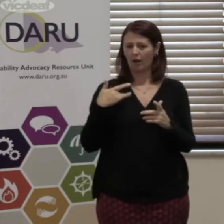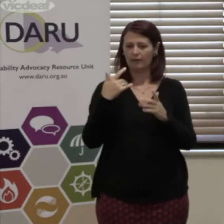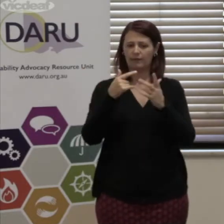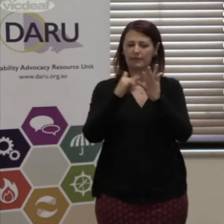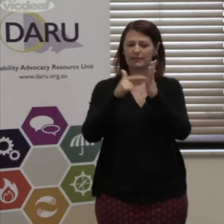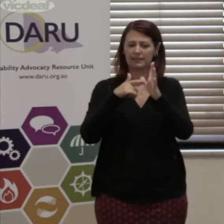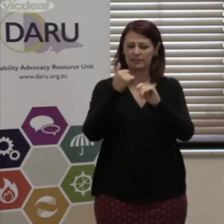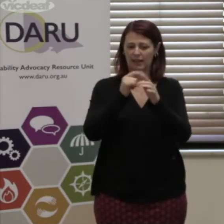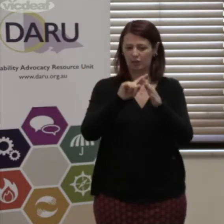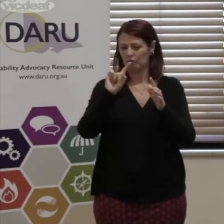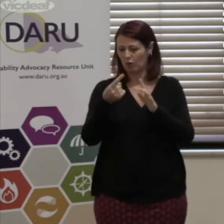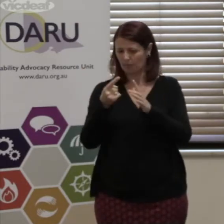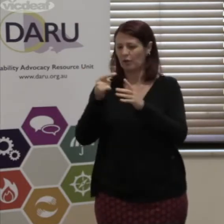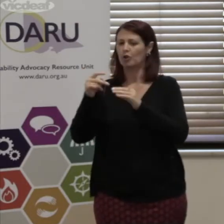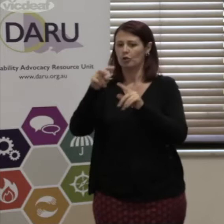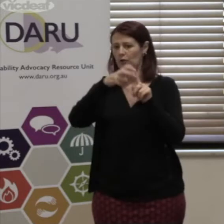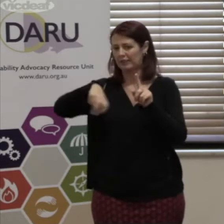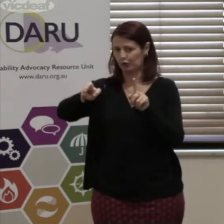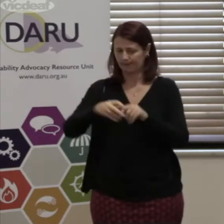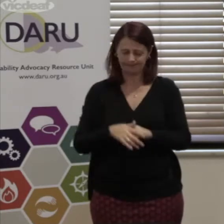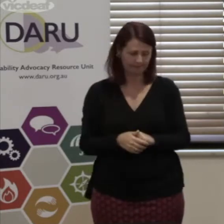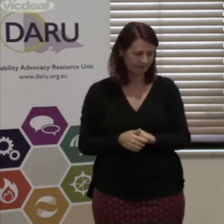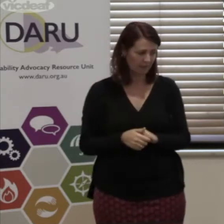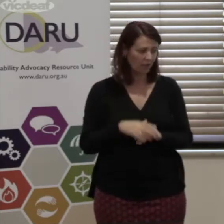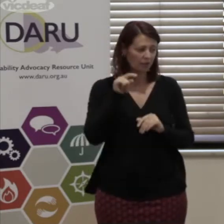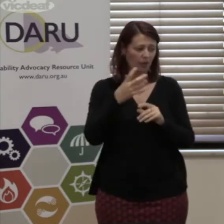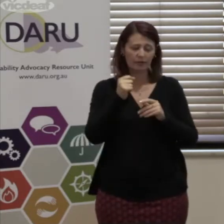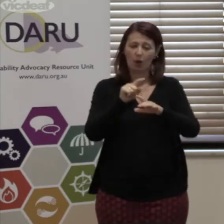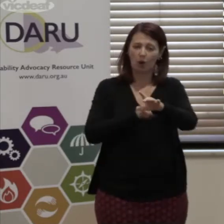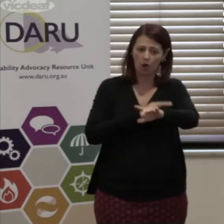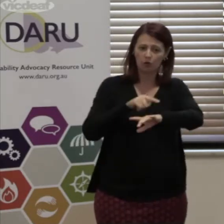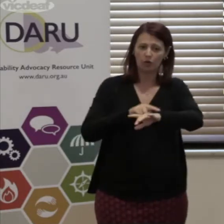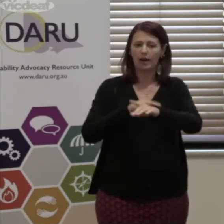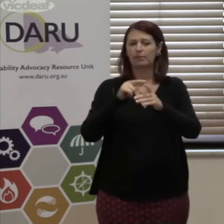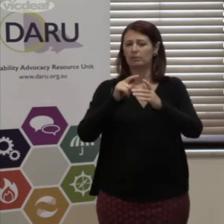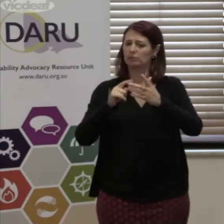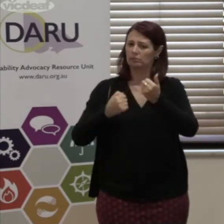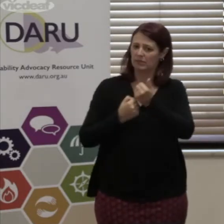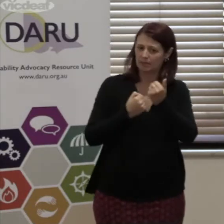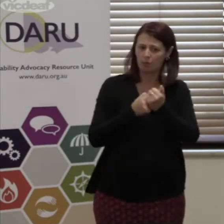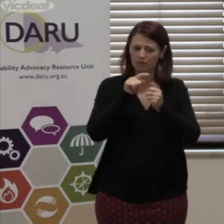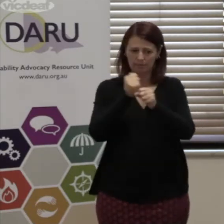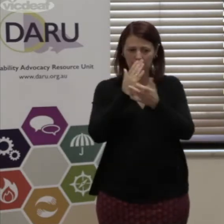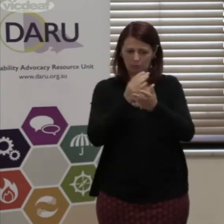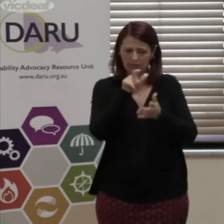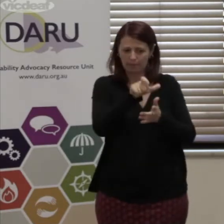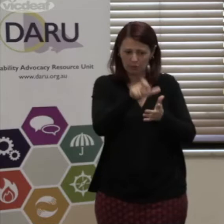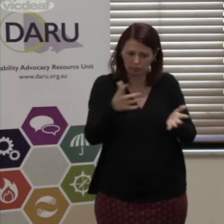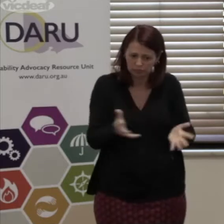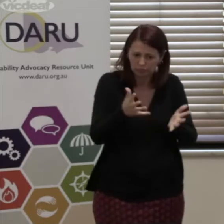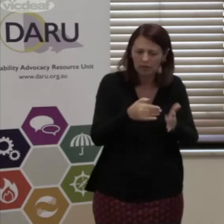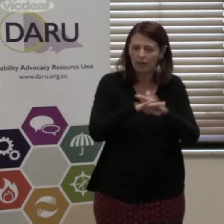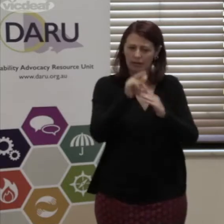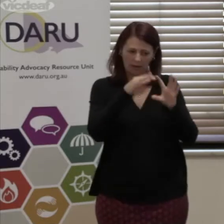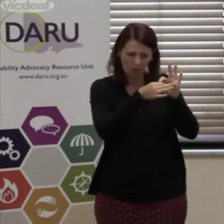Transition. And this registration group includes long and short-term supports that focus on strengthening the participants' ability to coordinate